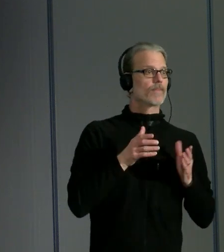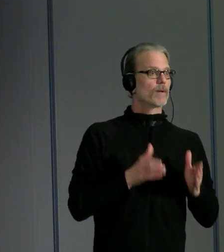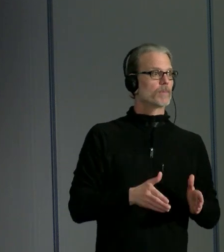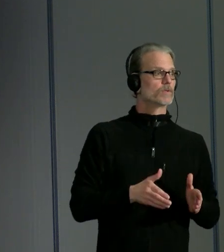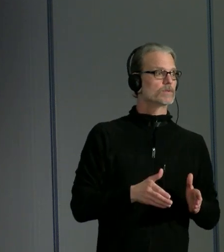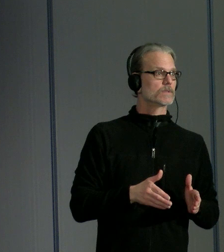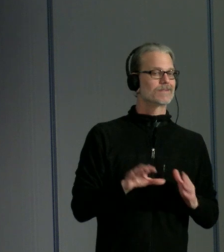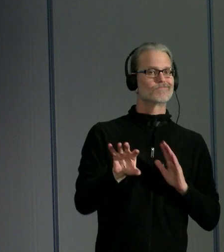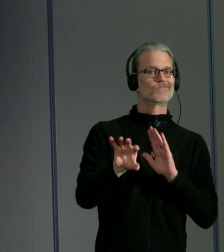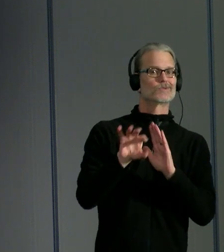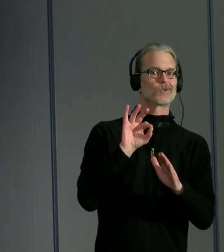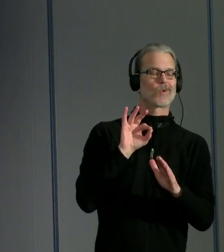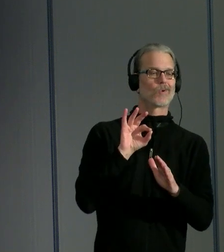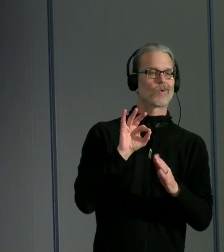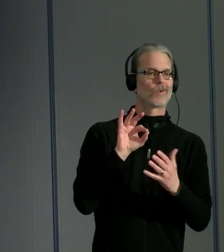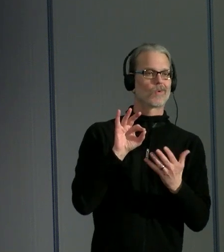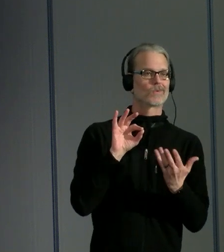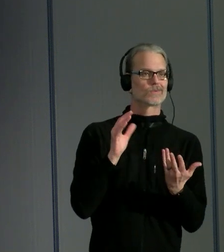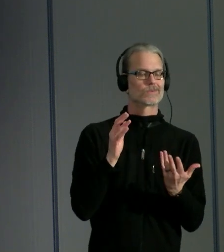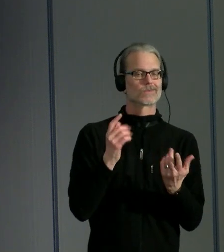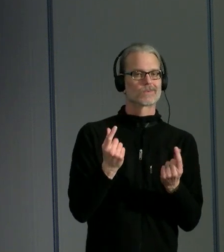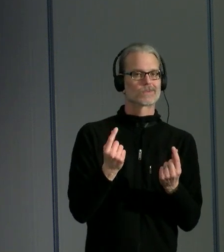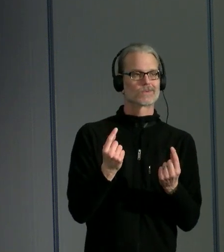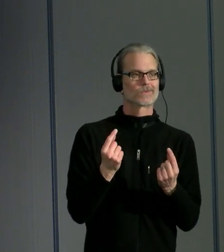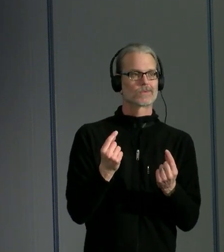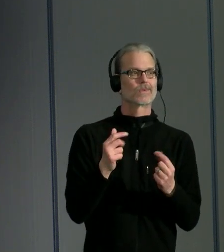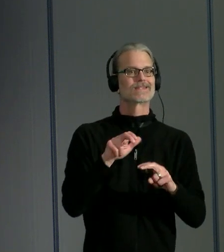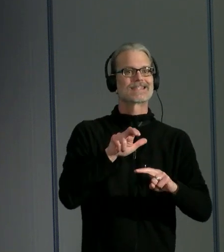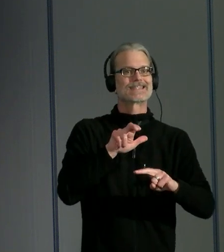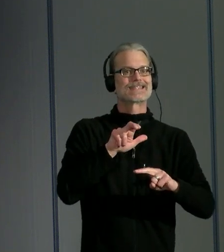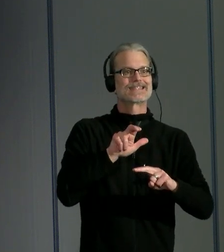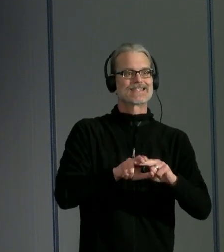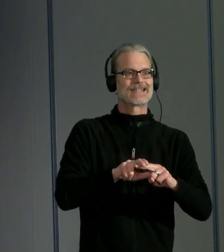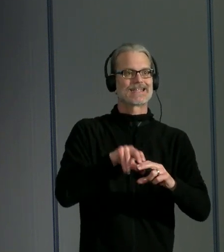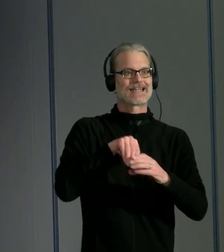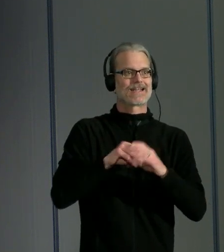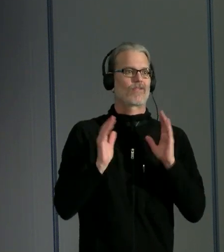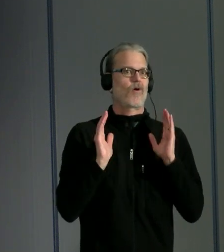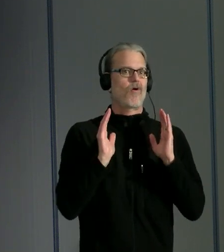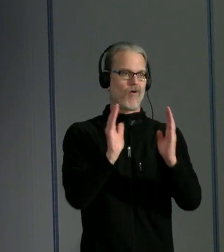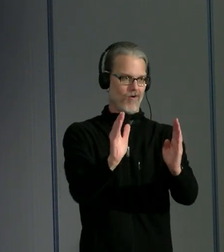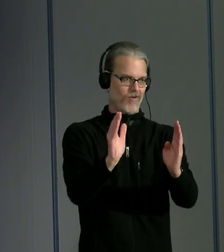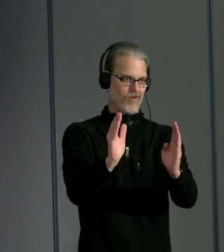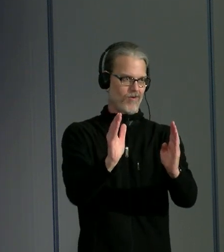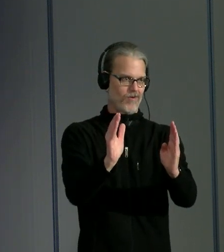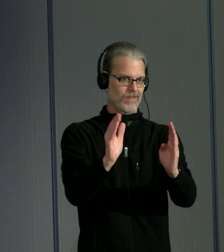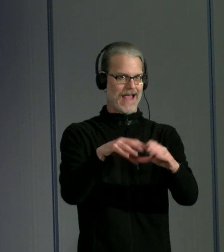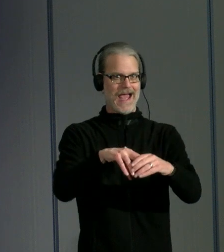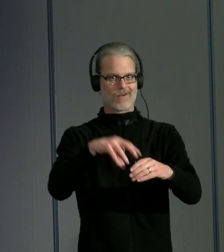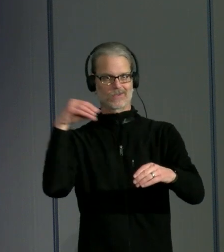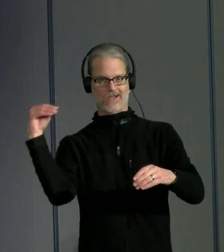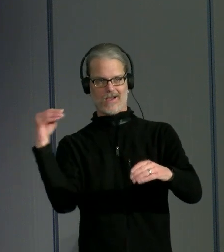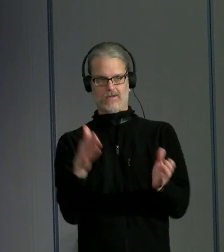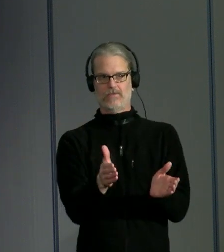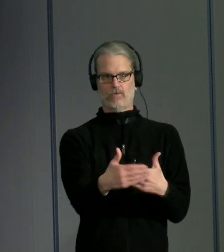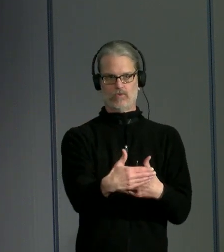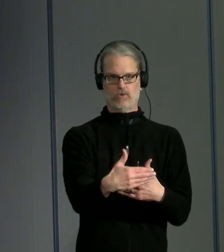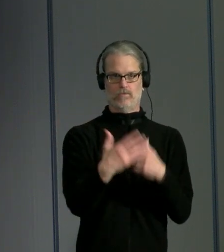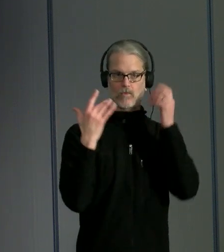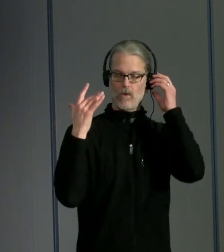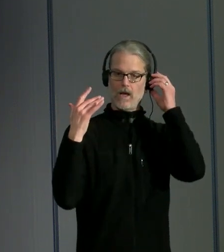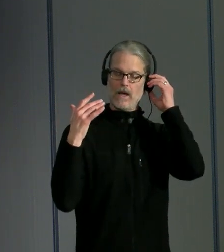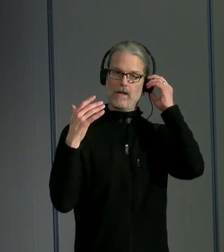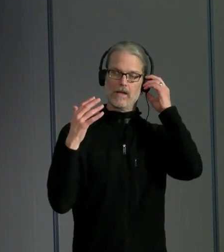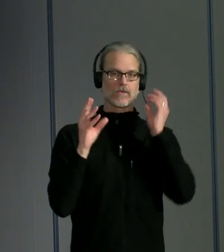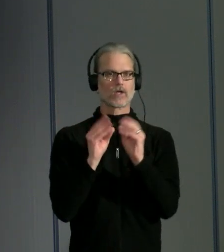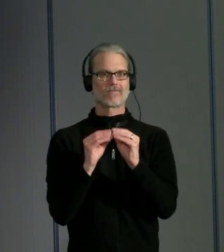optimal accommodation. She wound up sitting in the hallway outside of the training room because the conference said that they could